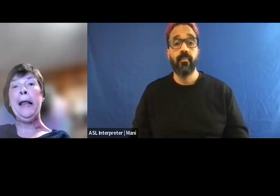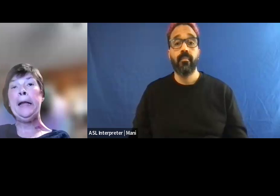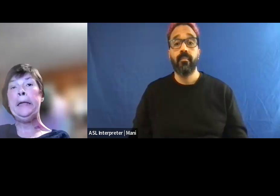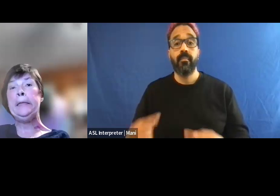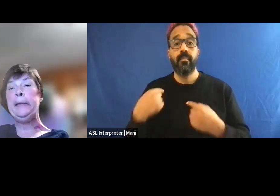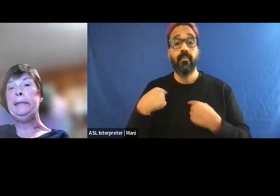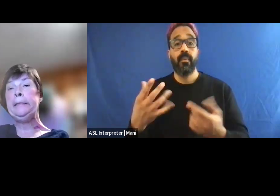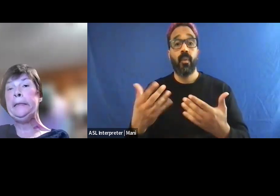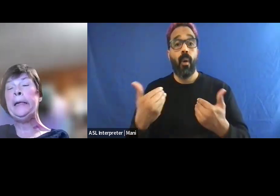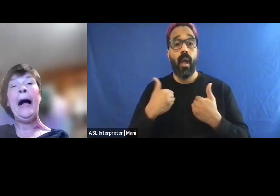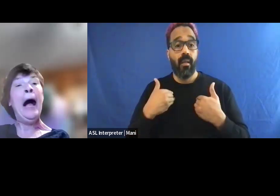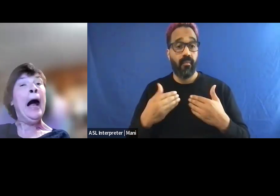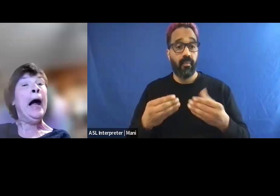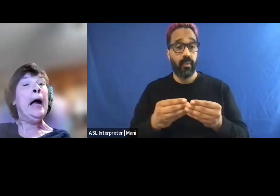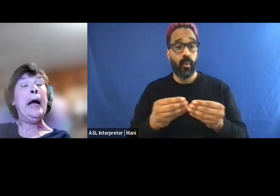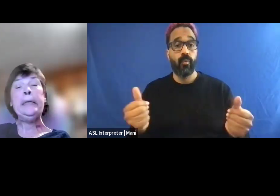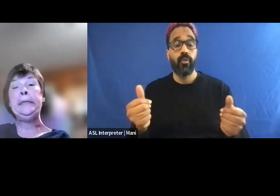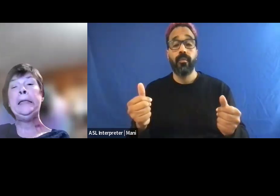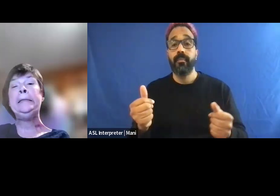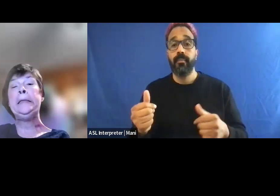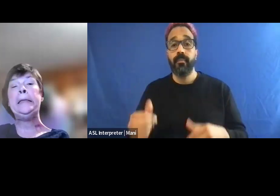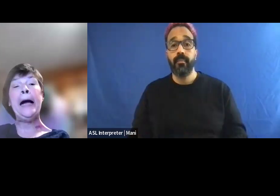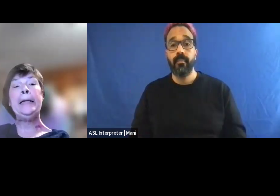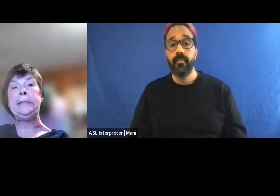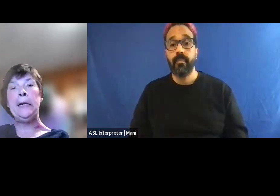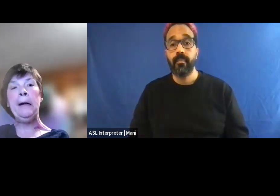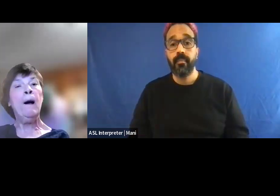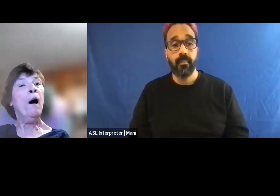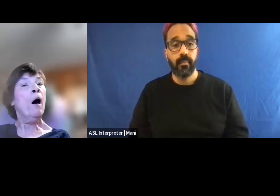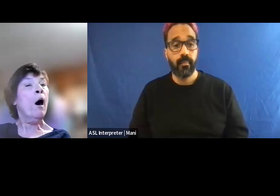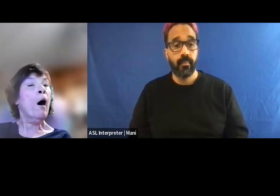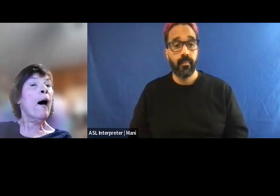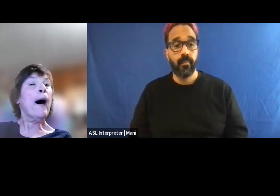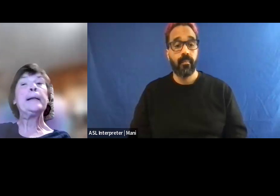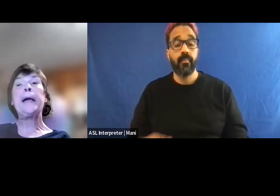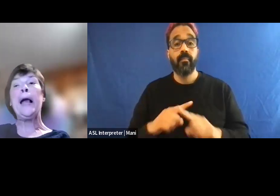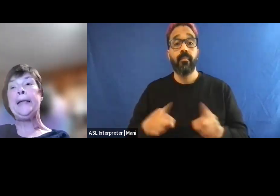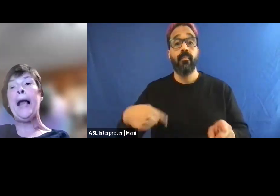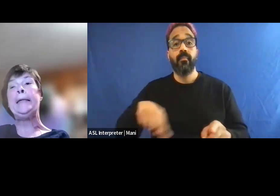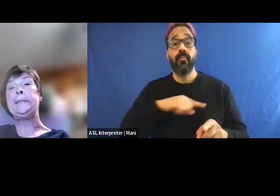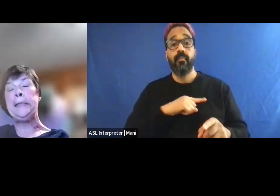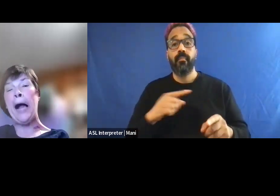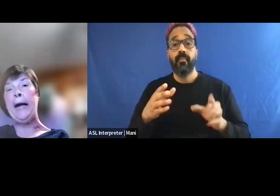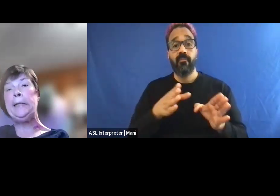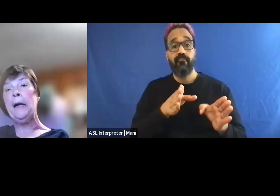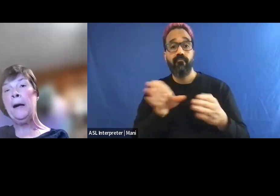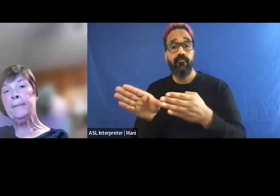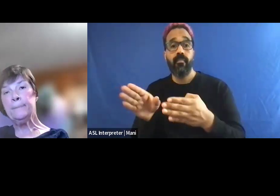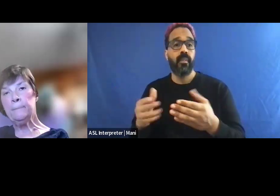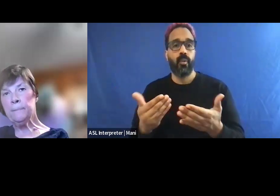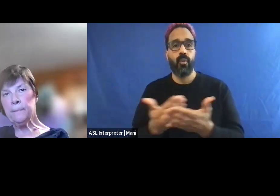taking it in a new direction. Okay, next